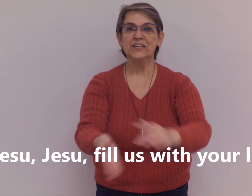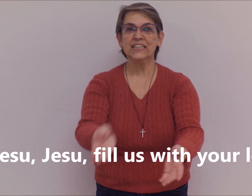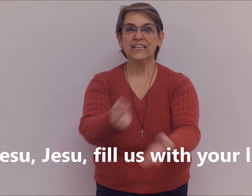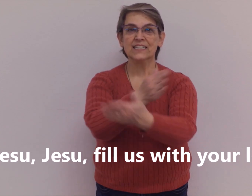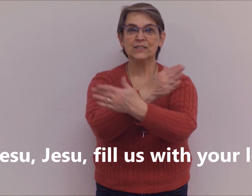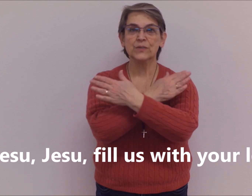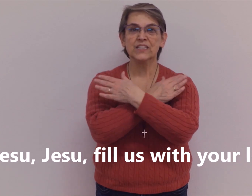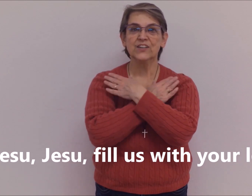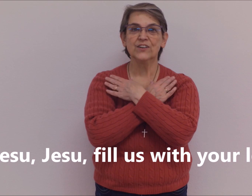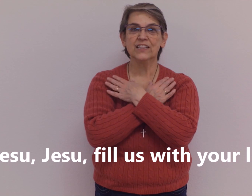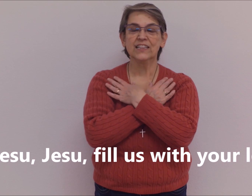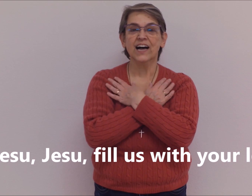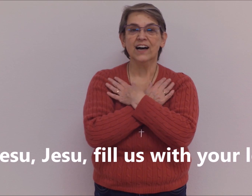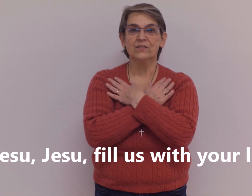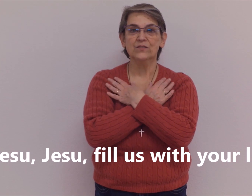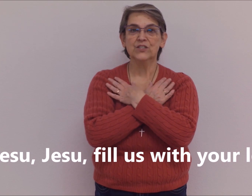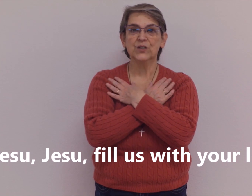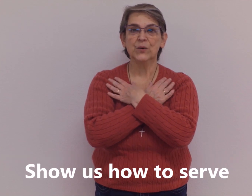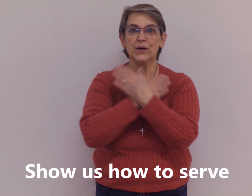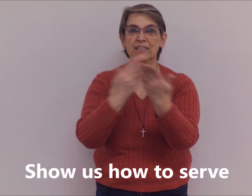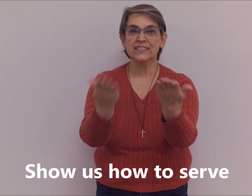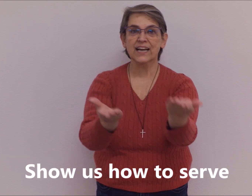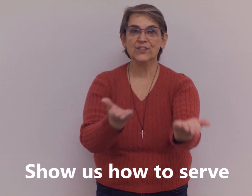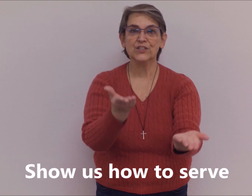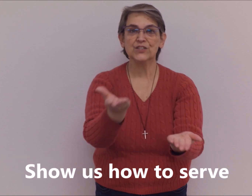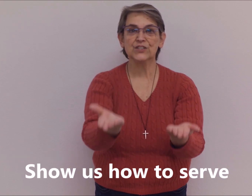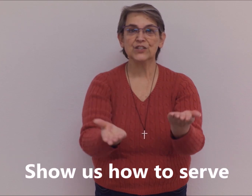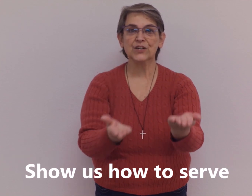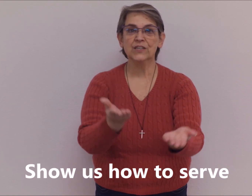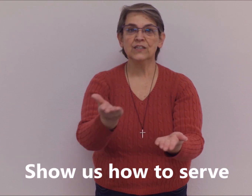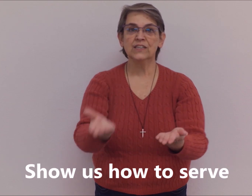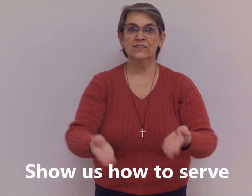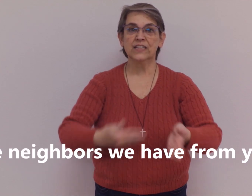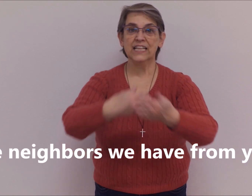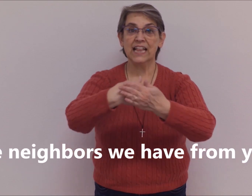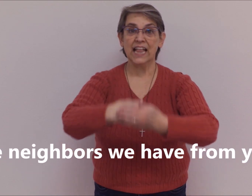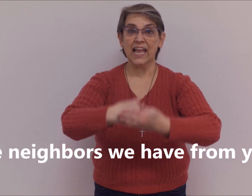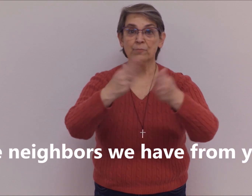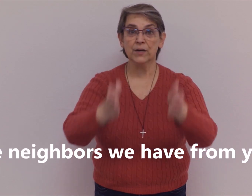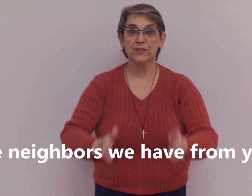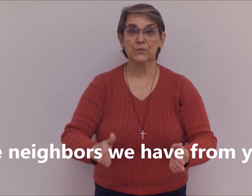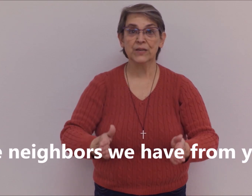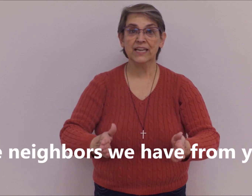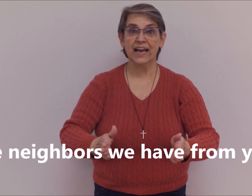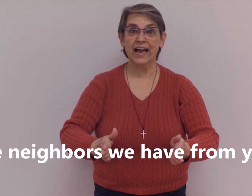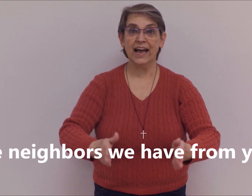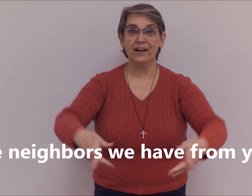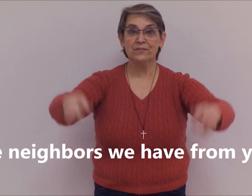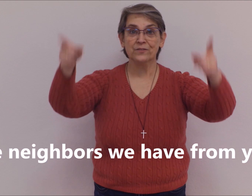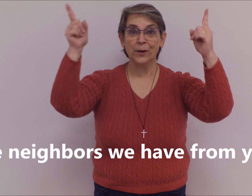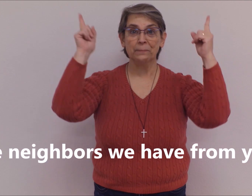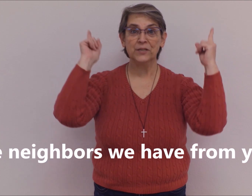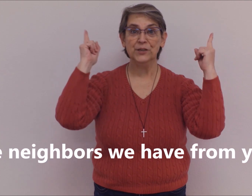fill us with your love. Show us how to serve the neighbors we have from you.